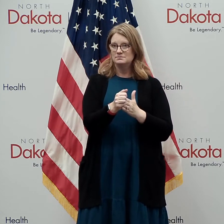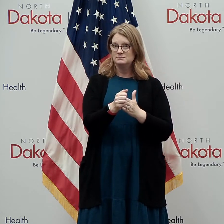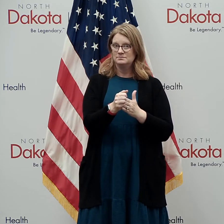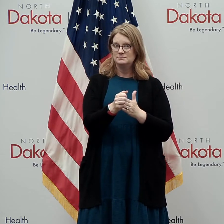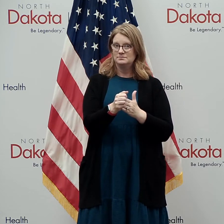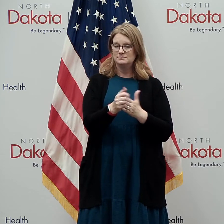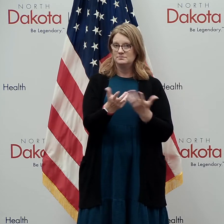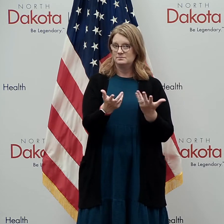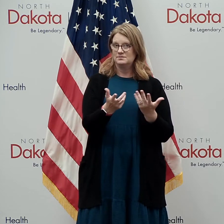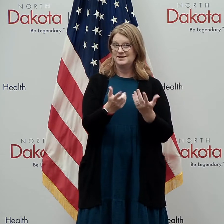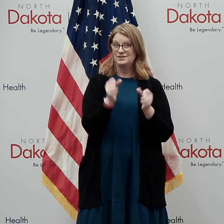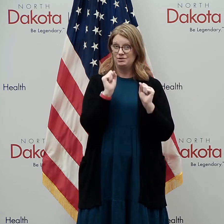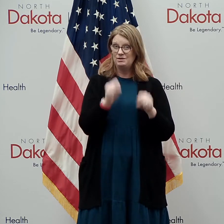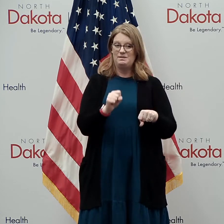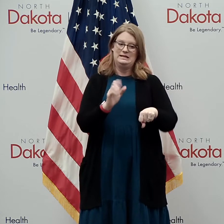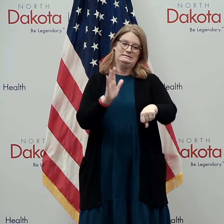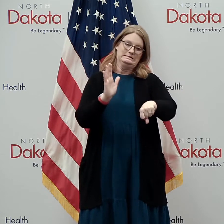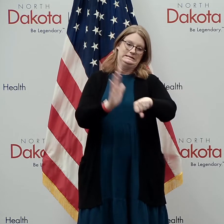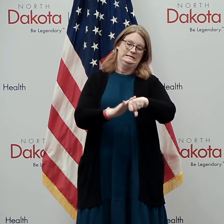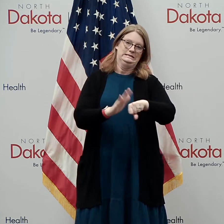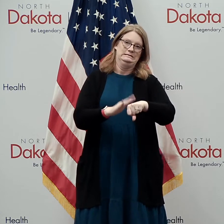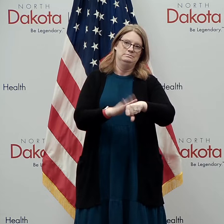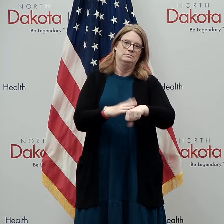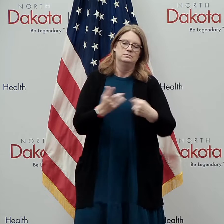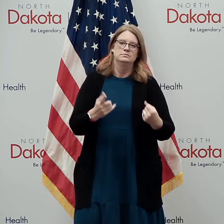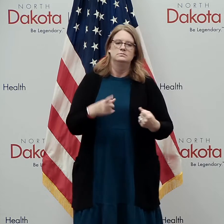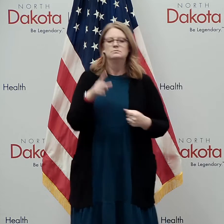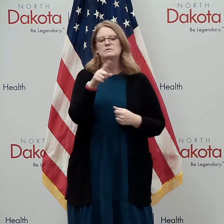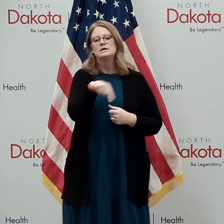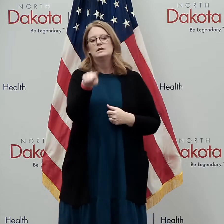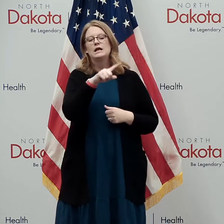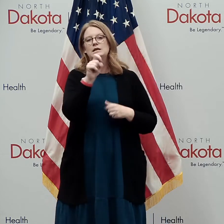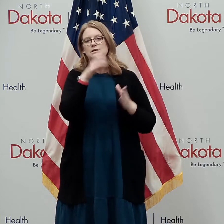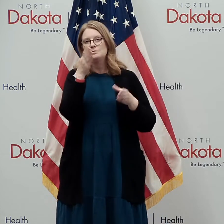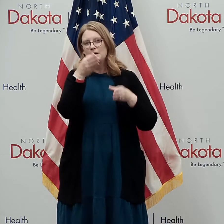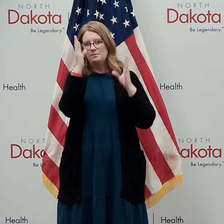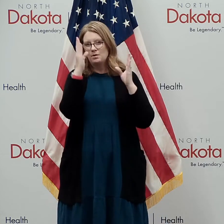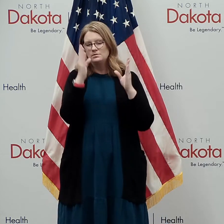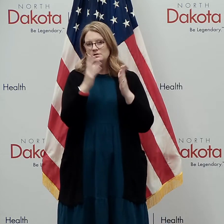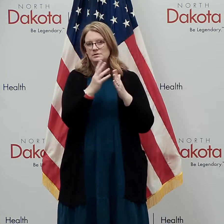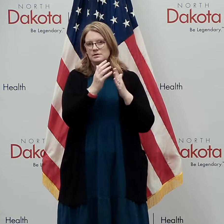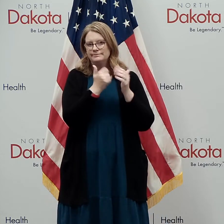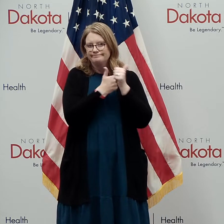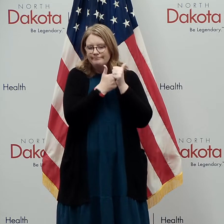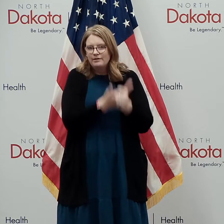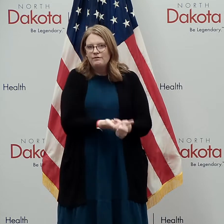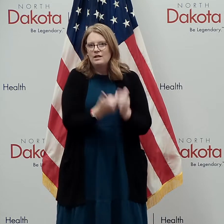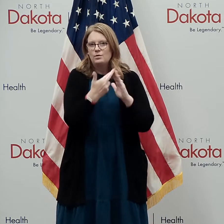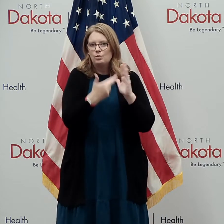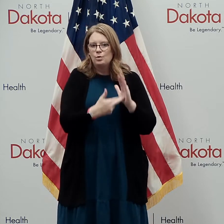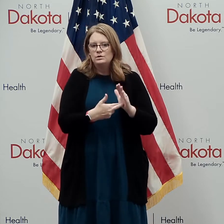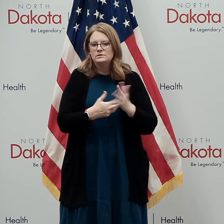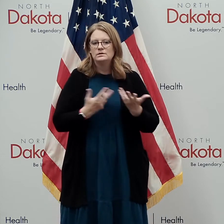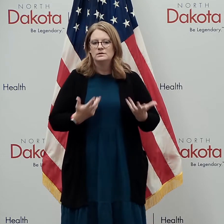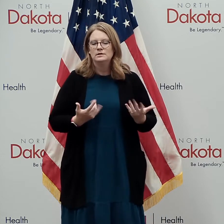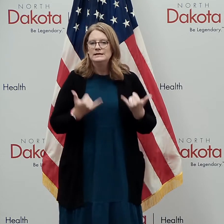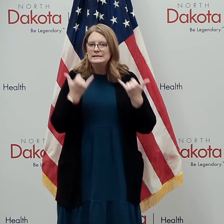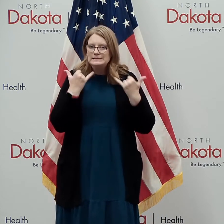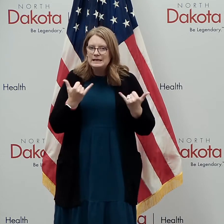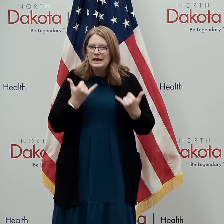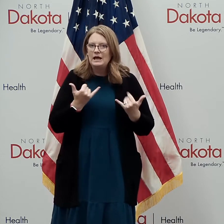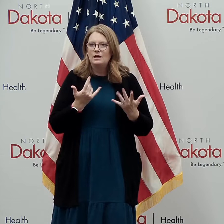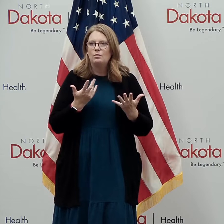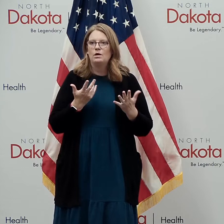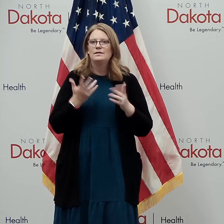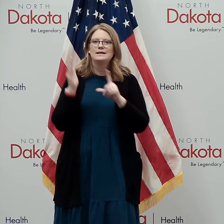could be a strong signal to some counties that they need to pay more attention to compliance, but that's what it is. So again, today we're just, again, appealing to